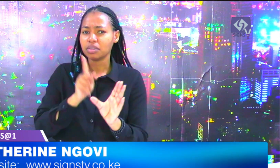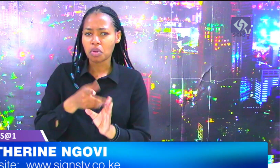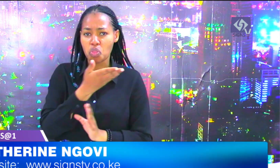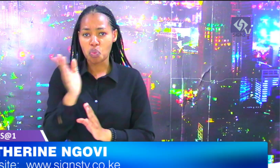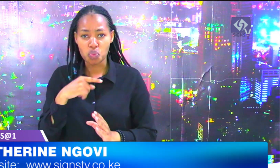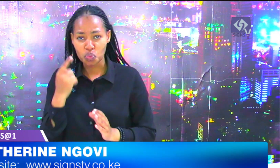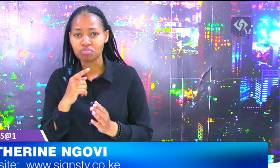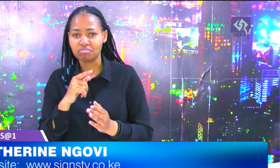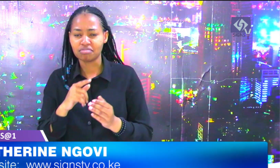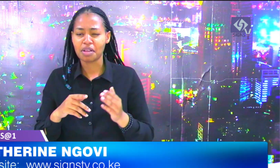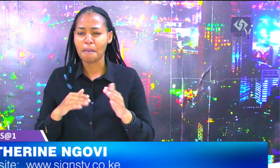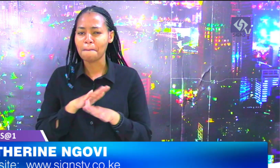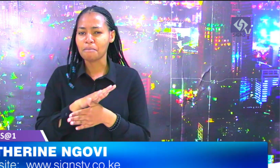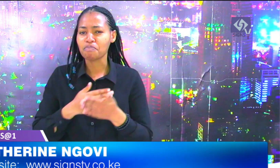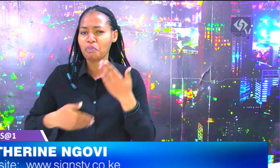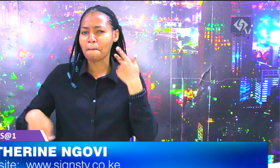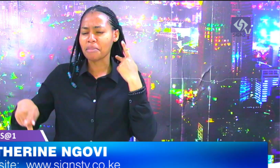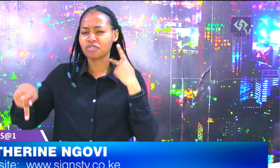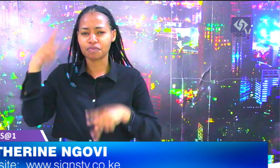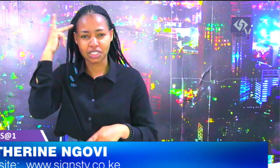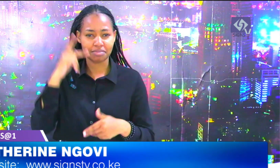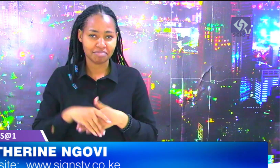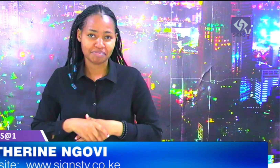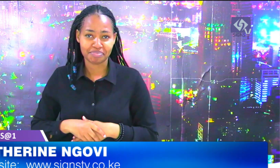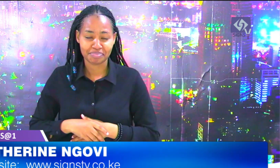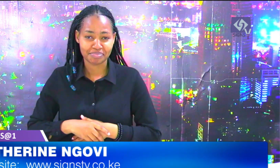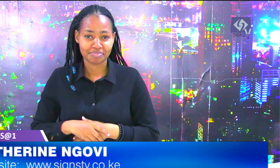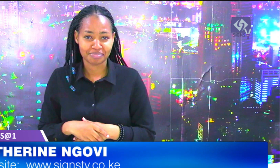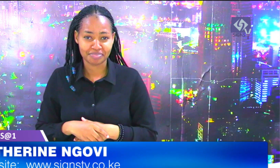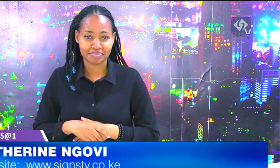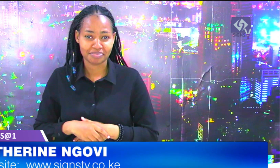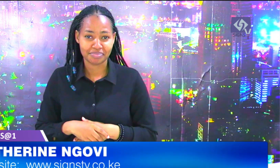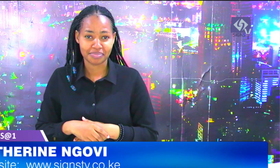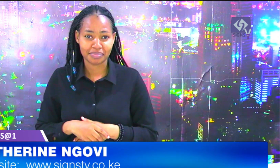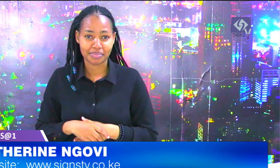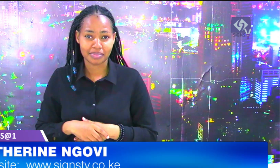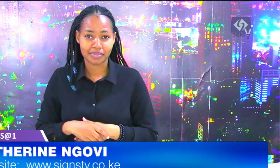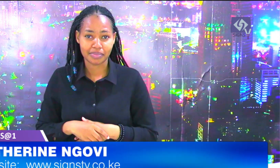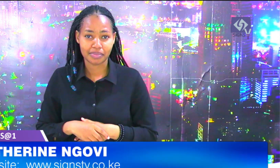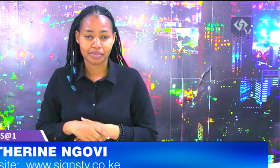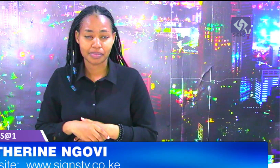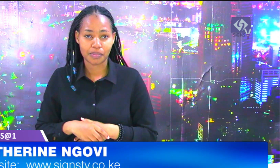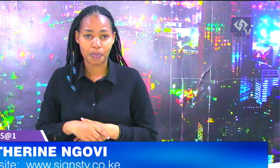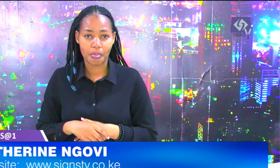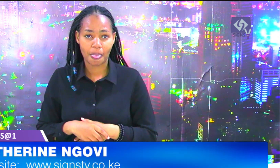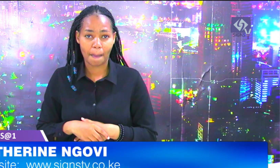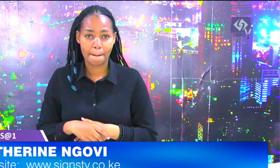Tomorrow morning, I will be speaking to the global CEO of TikTok. I know we've had a